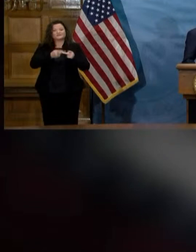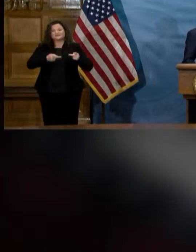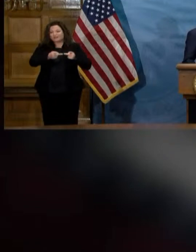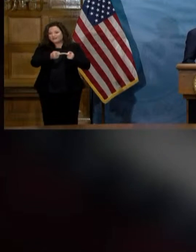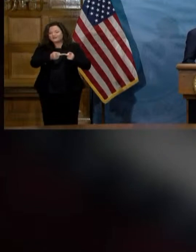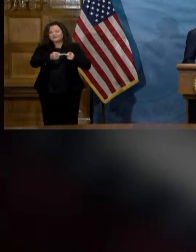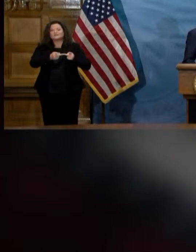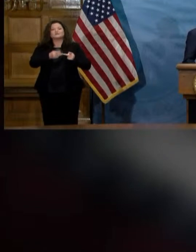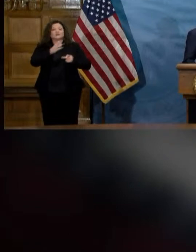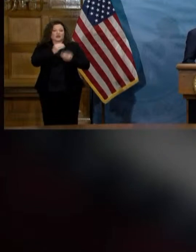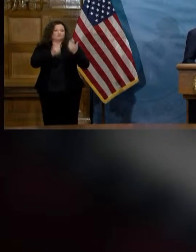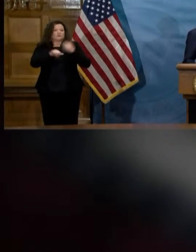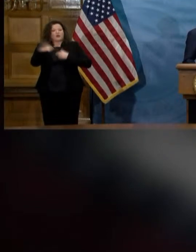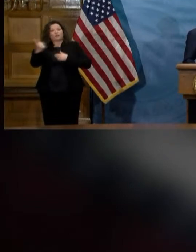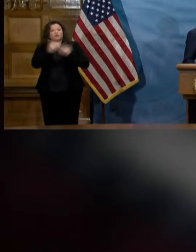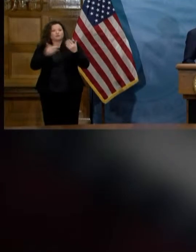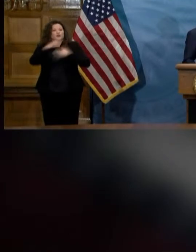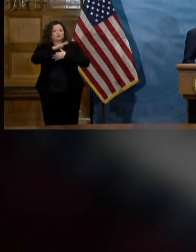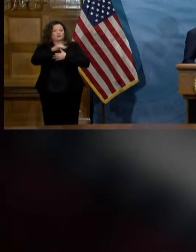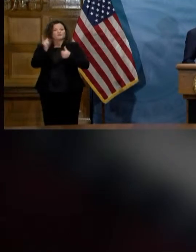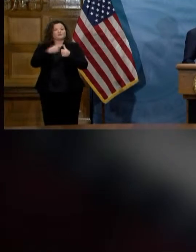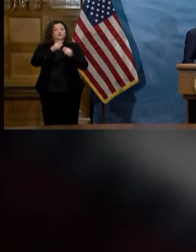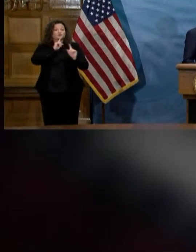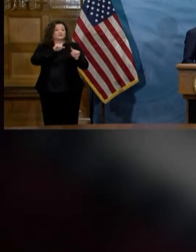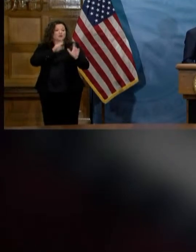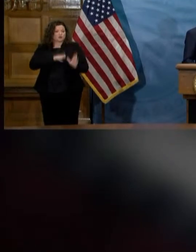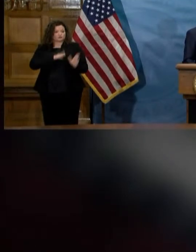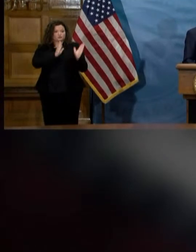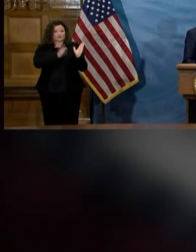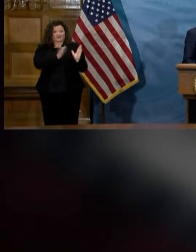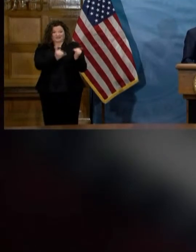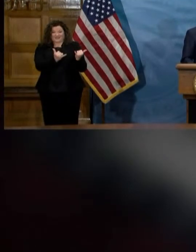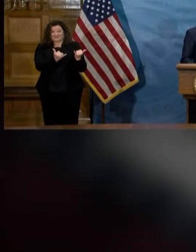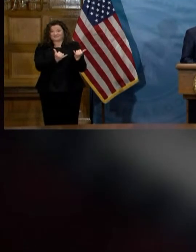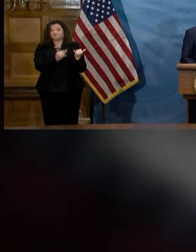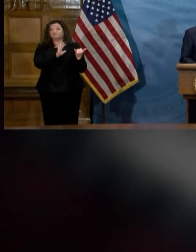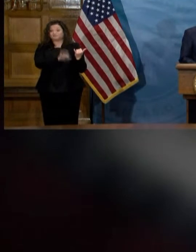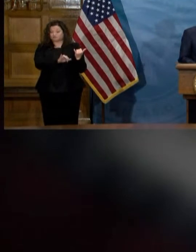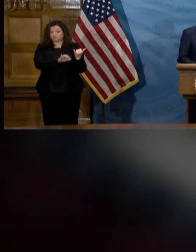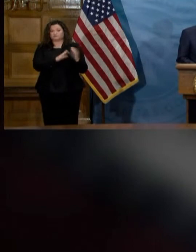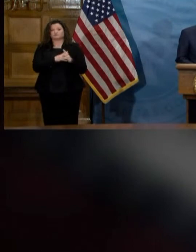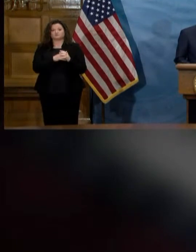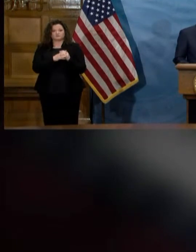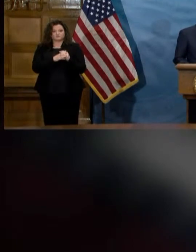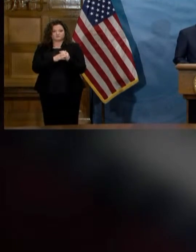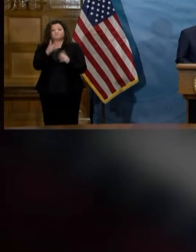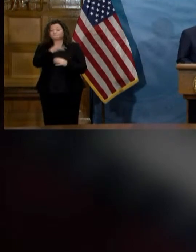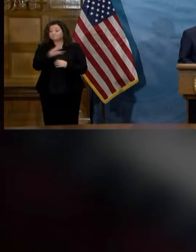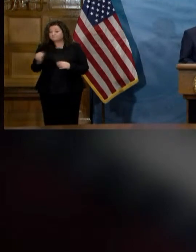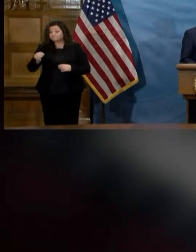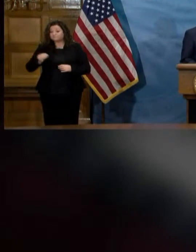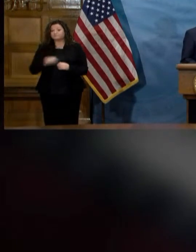other priority groups of first responders. That's where we are right now, and